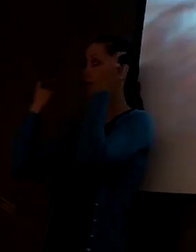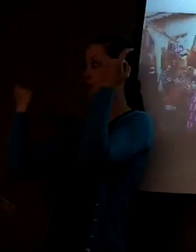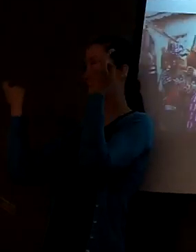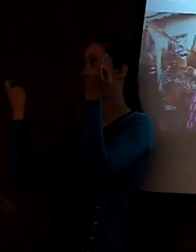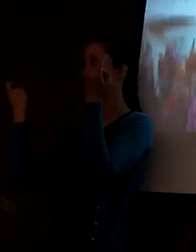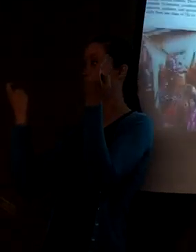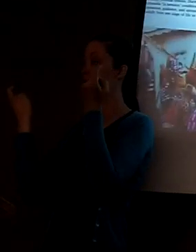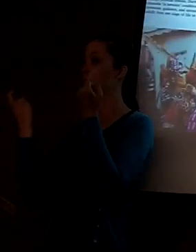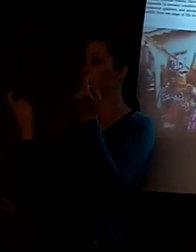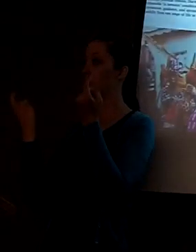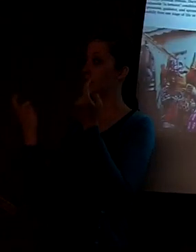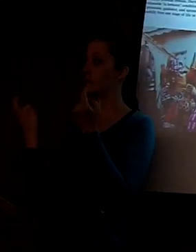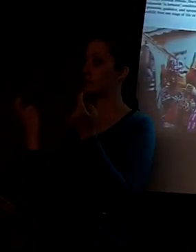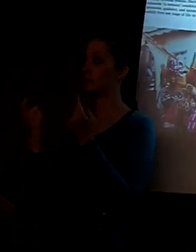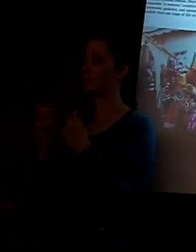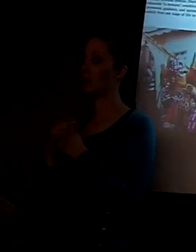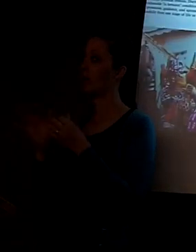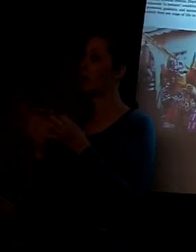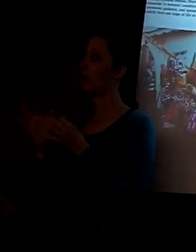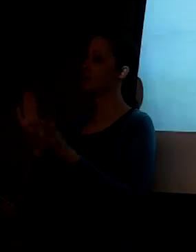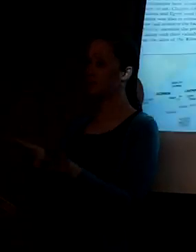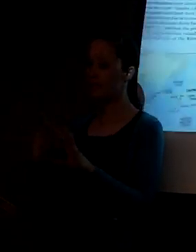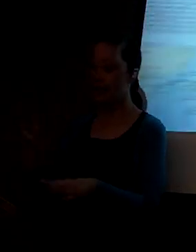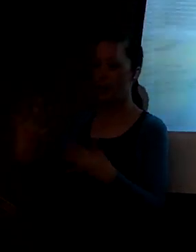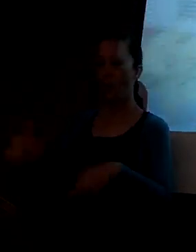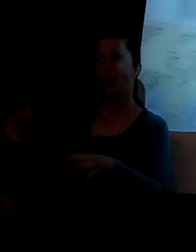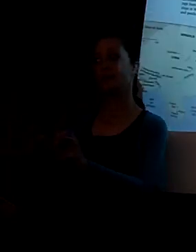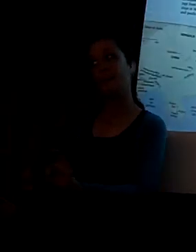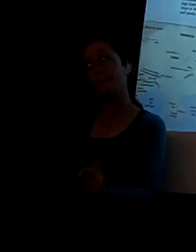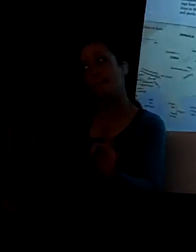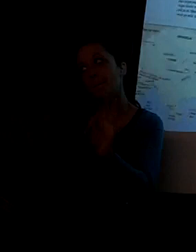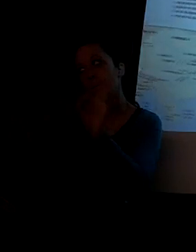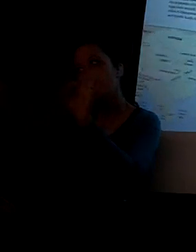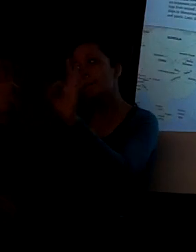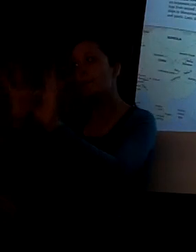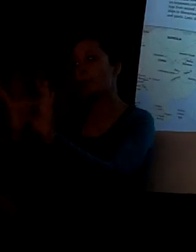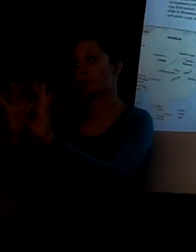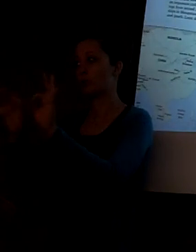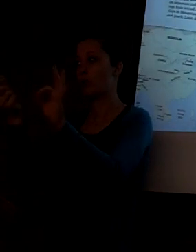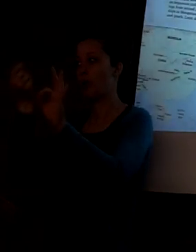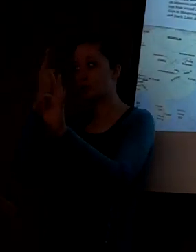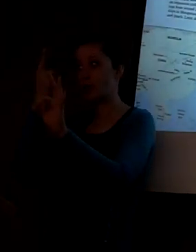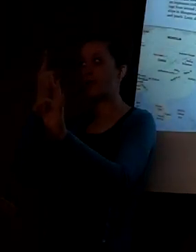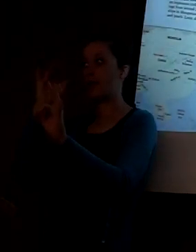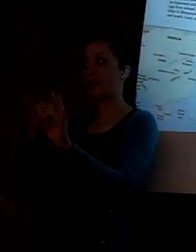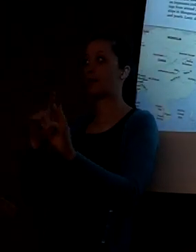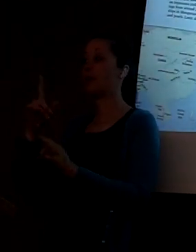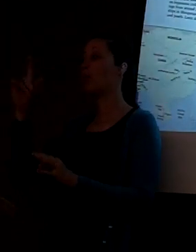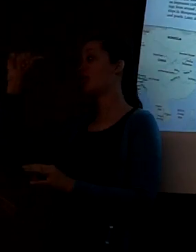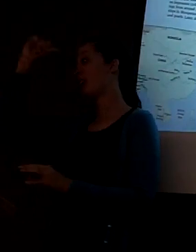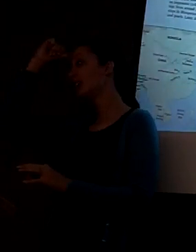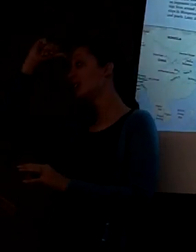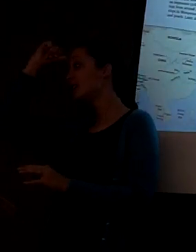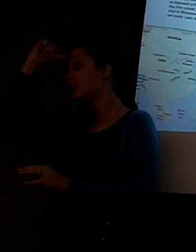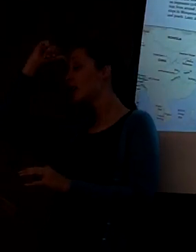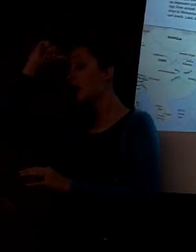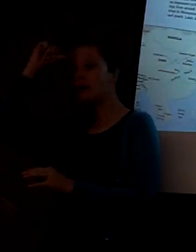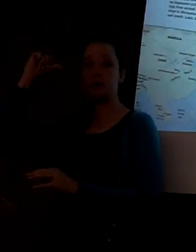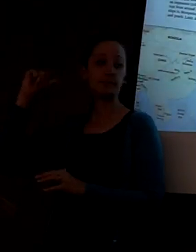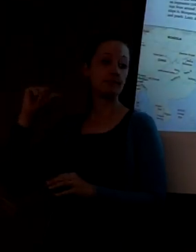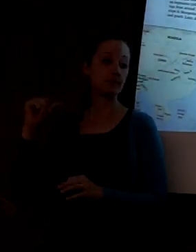is very, very crucial to them. And so be familiar with those. With India, you want to be familiar with